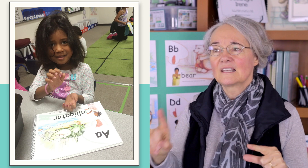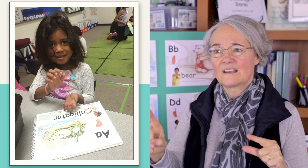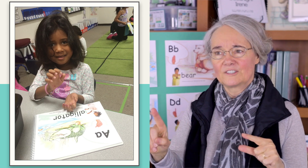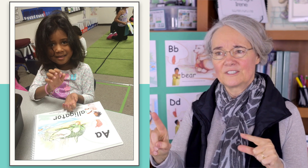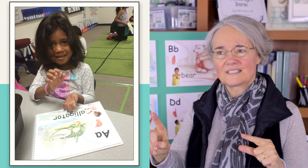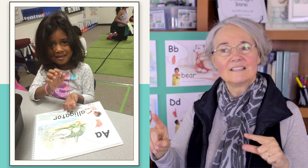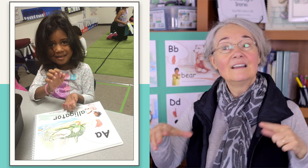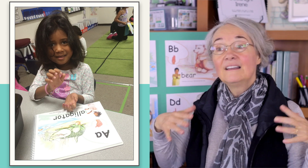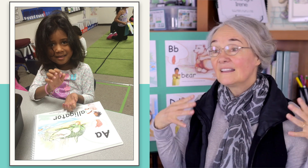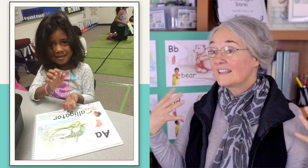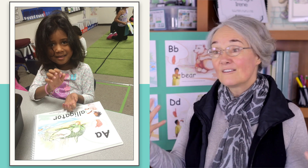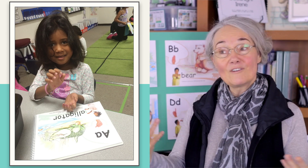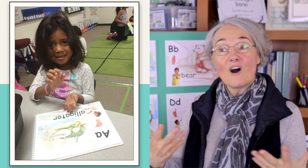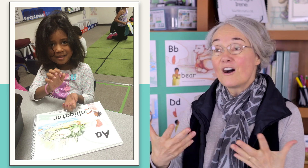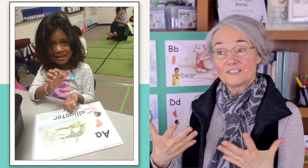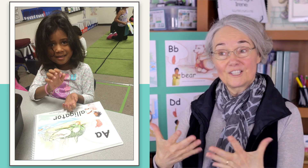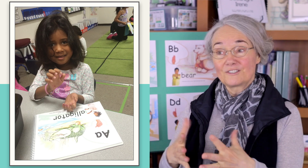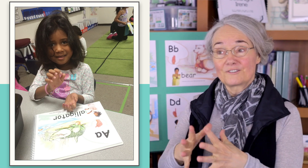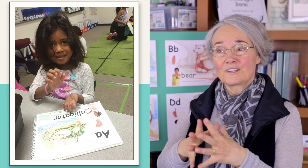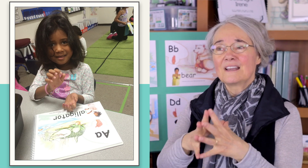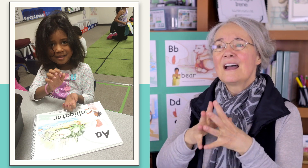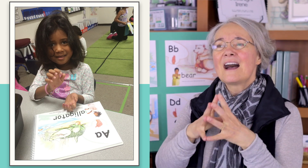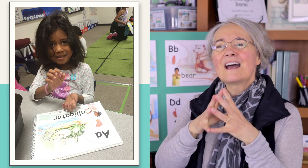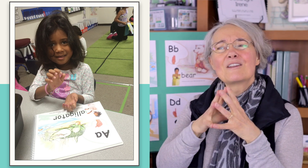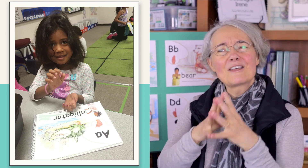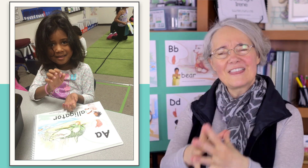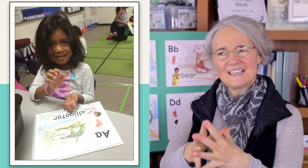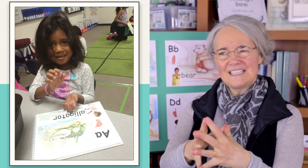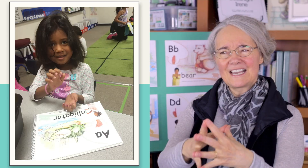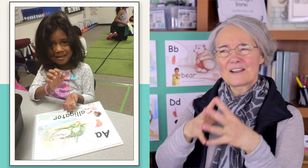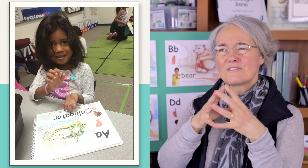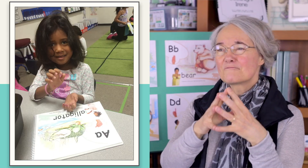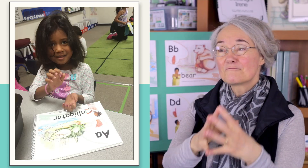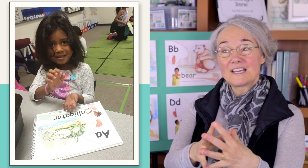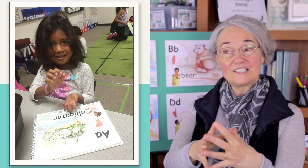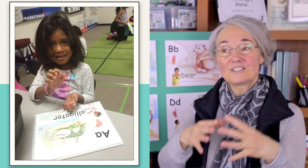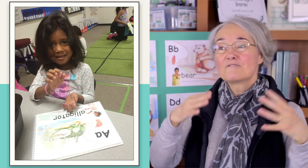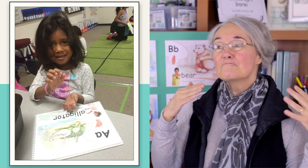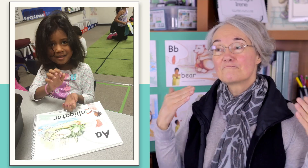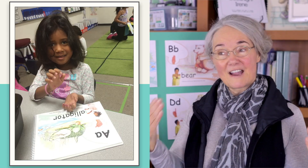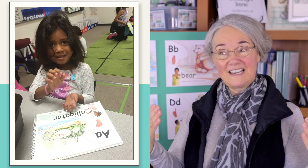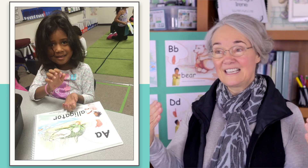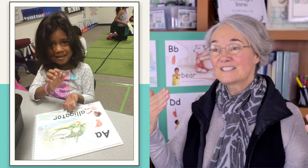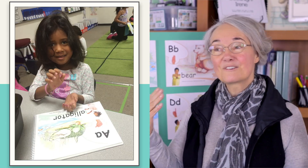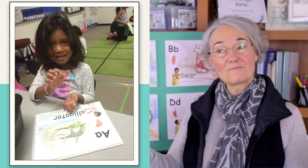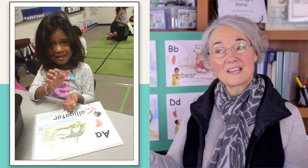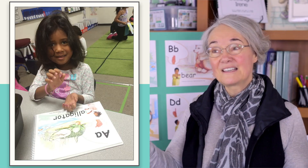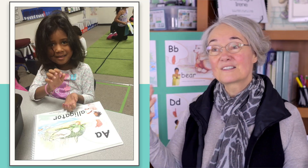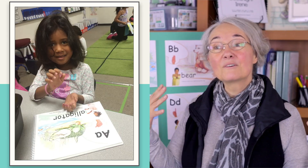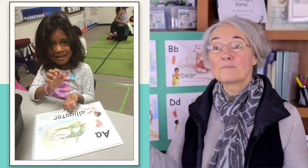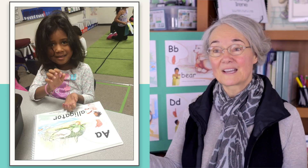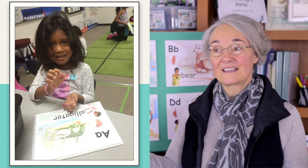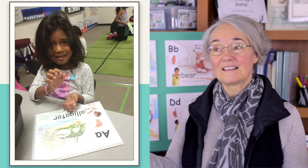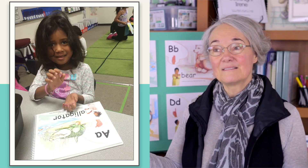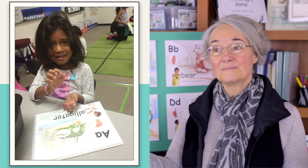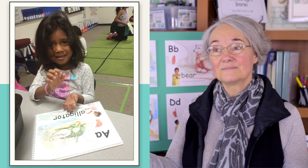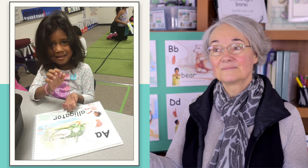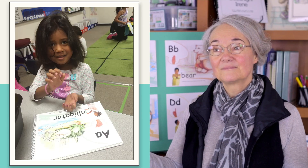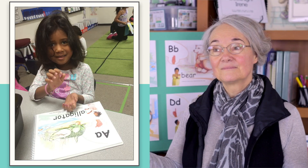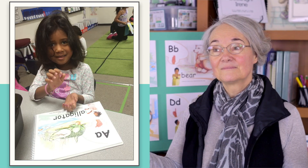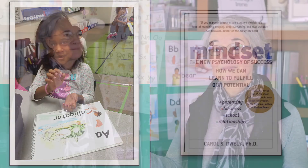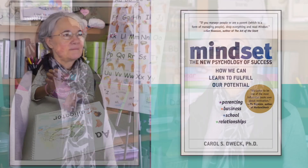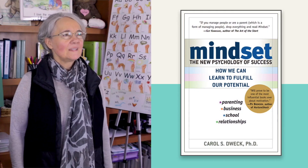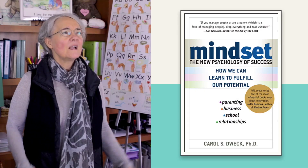name the letters. Give all children an authentic, rich writing to read